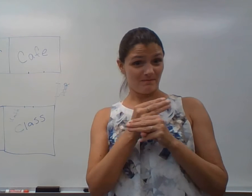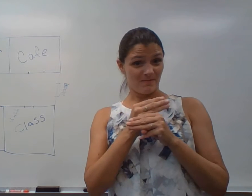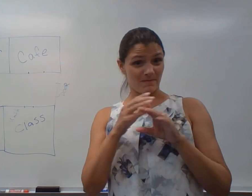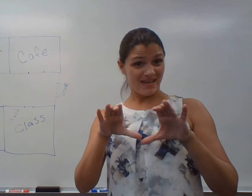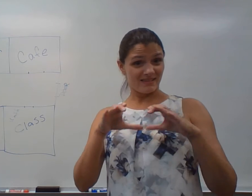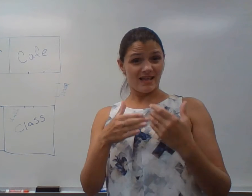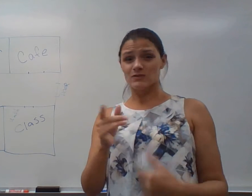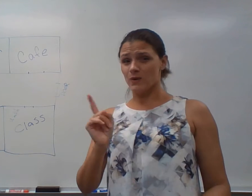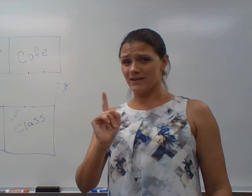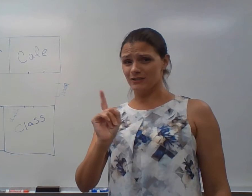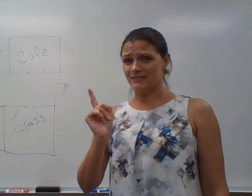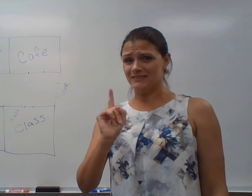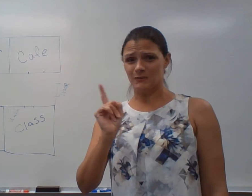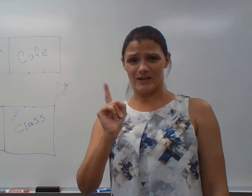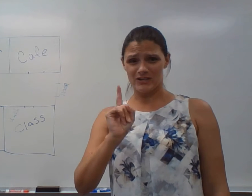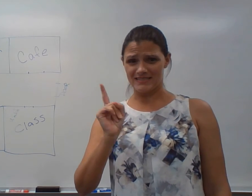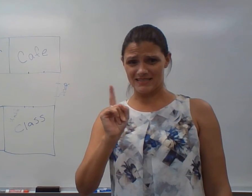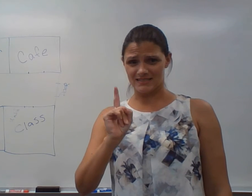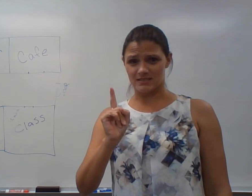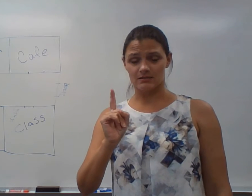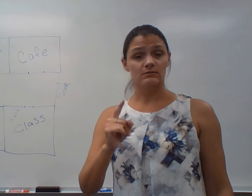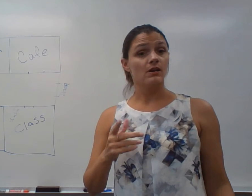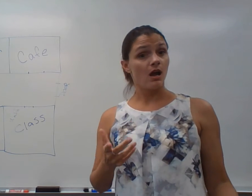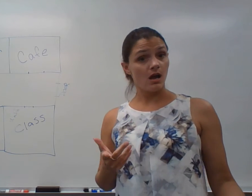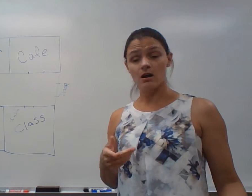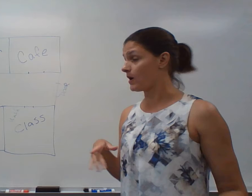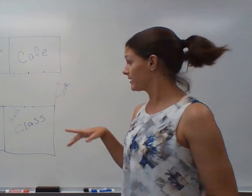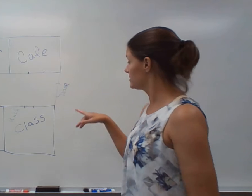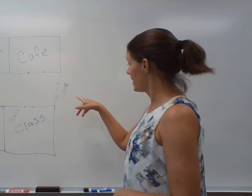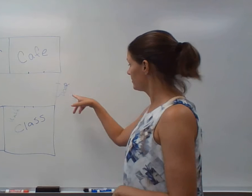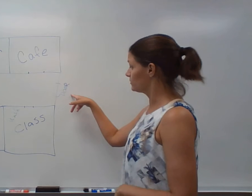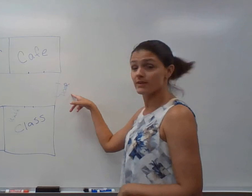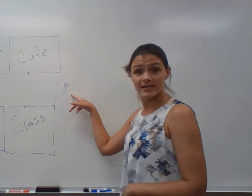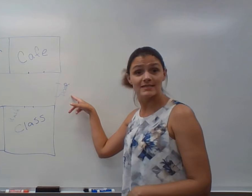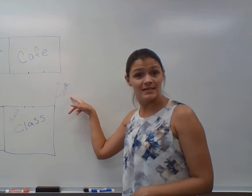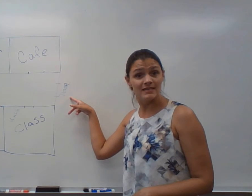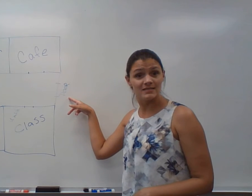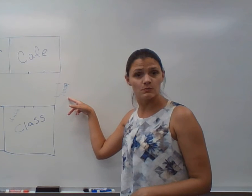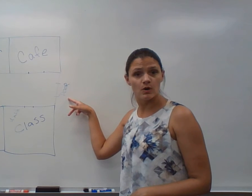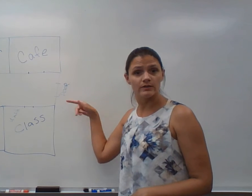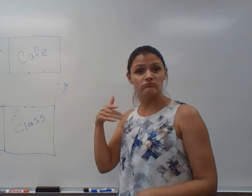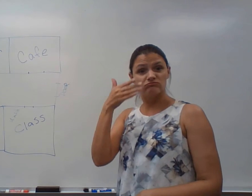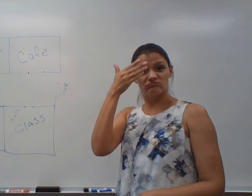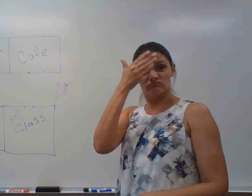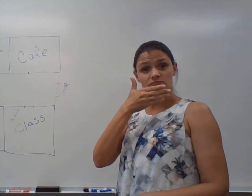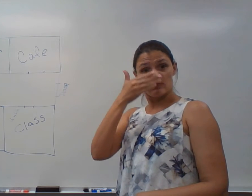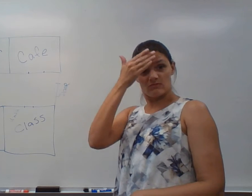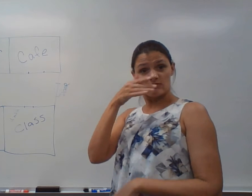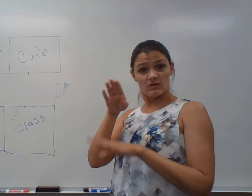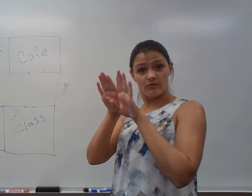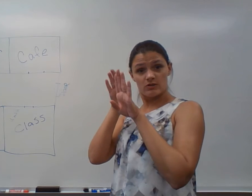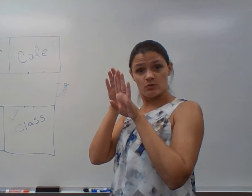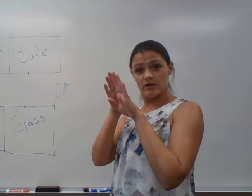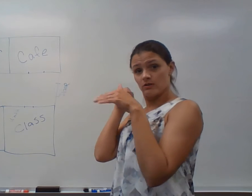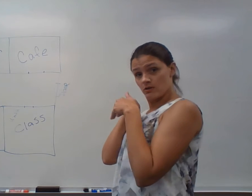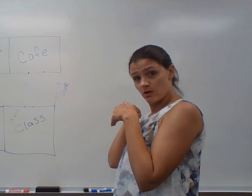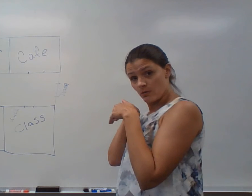My math class, where? Where is it? Oh, I could tell you. That's an easy one. The front door, go